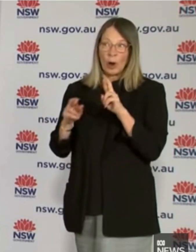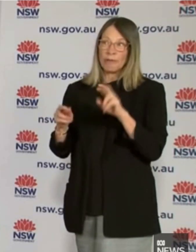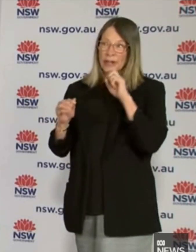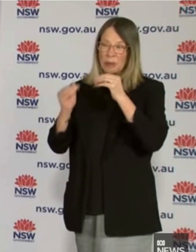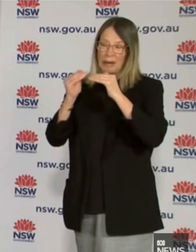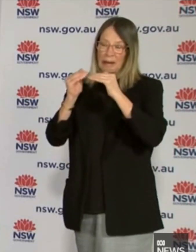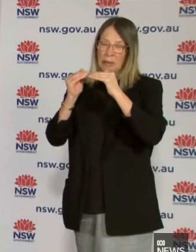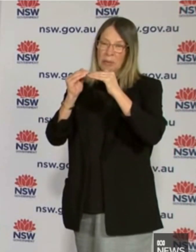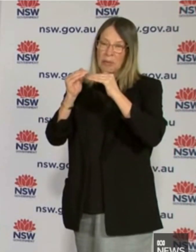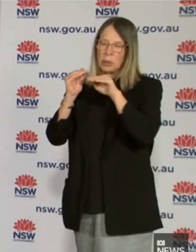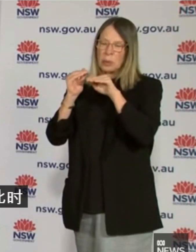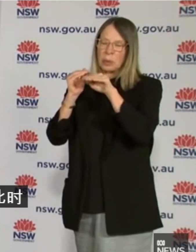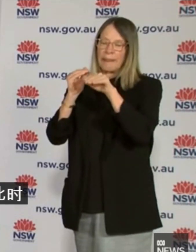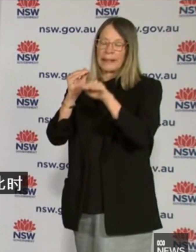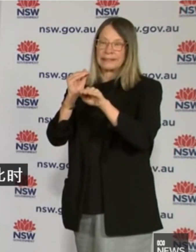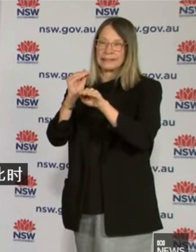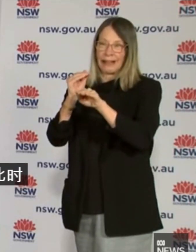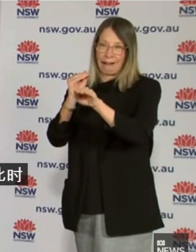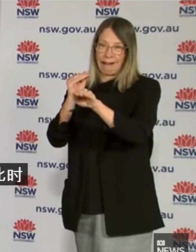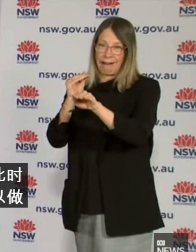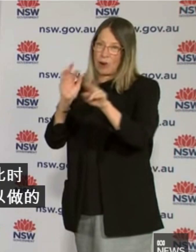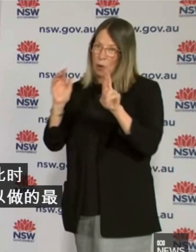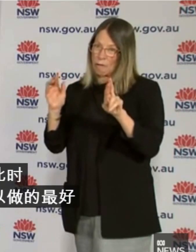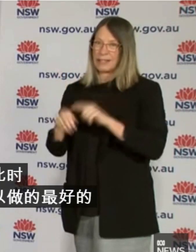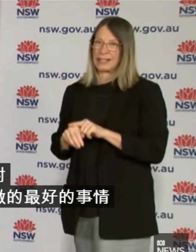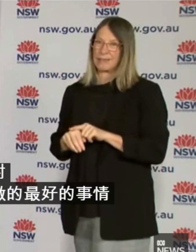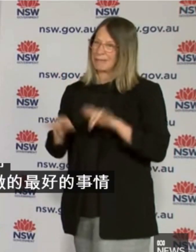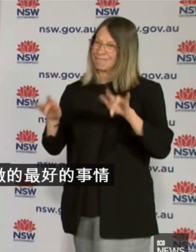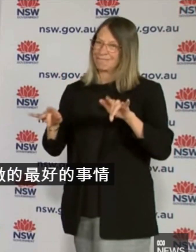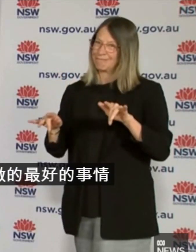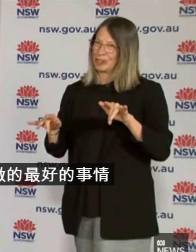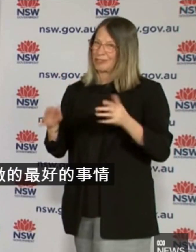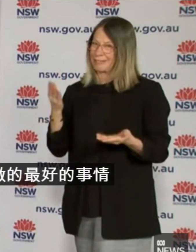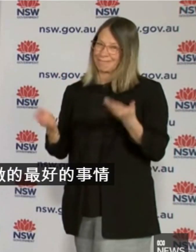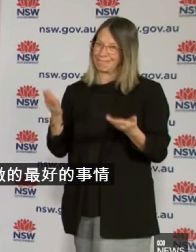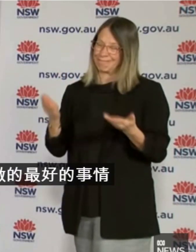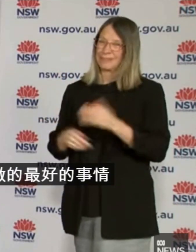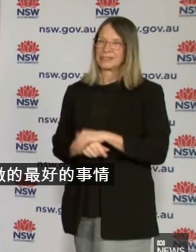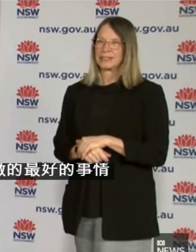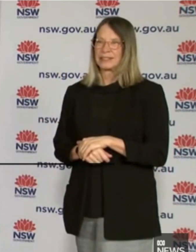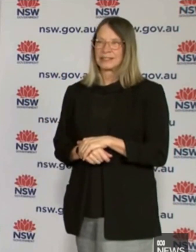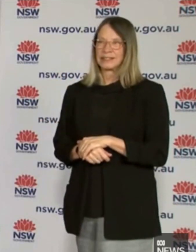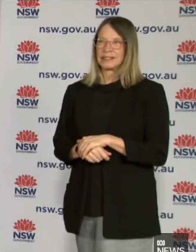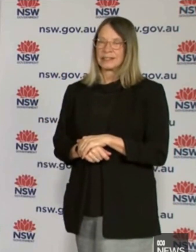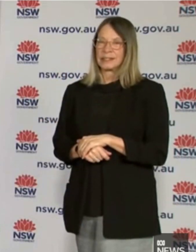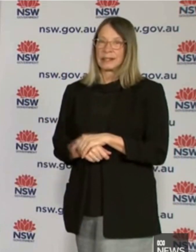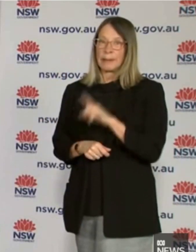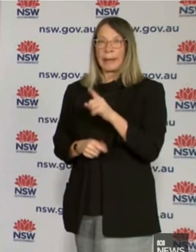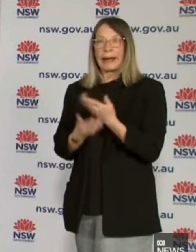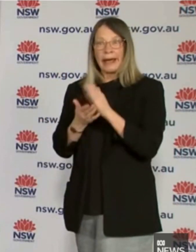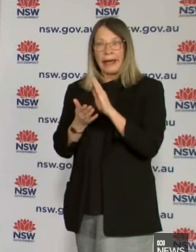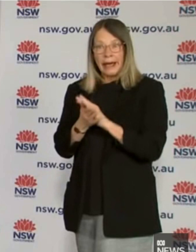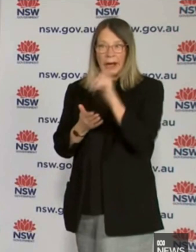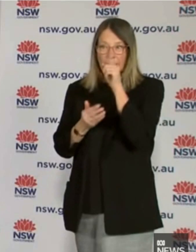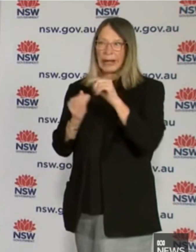than where we are, but at this time we just can't be sure. And the best thing that we can do to give us the best chance of proceeding with a